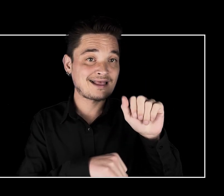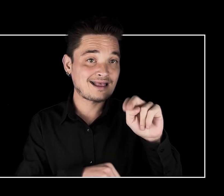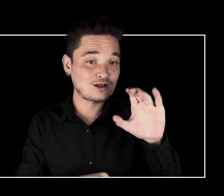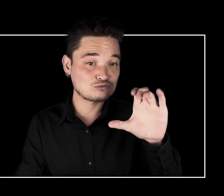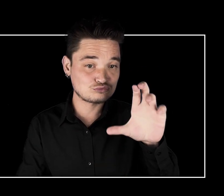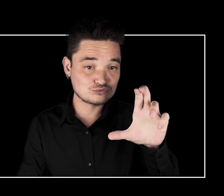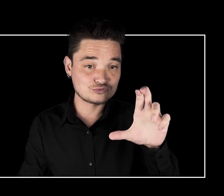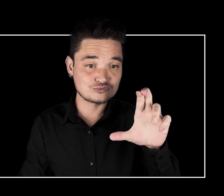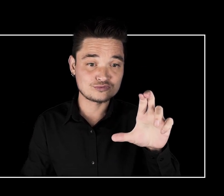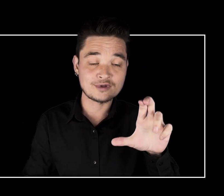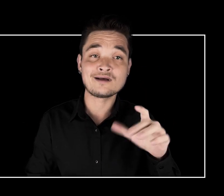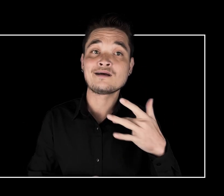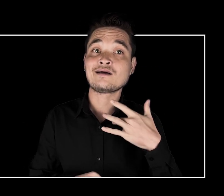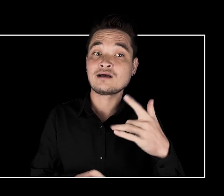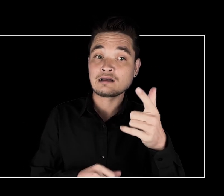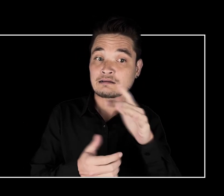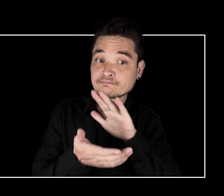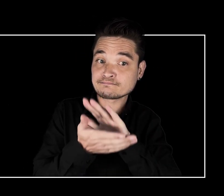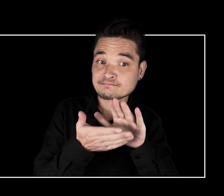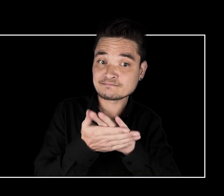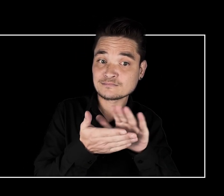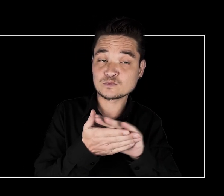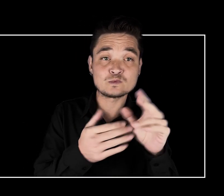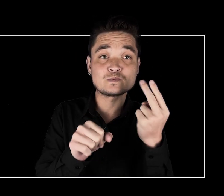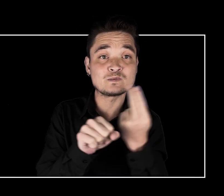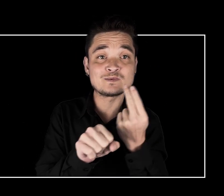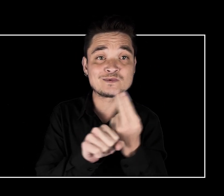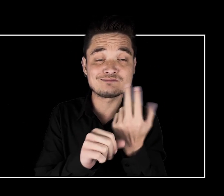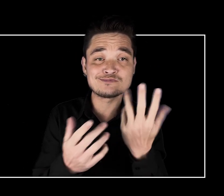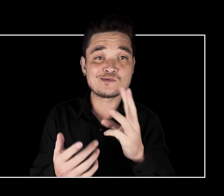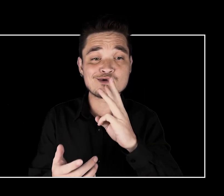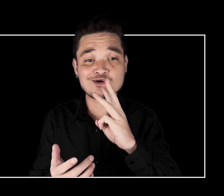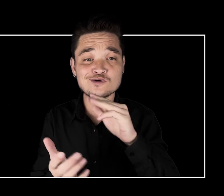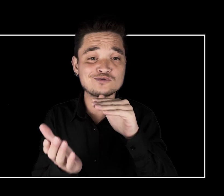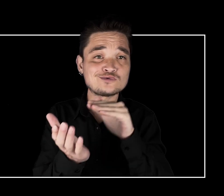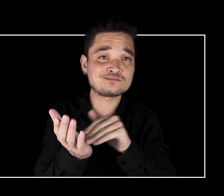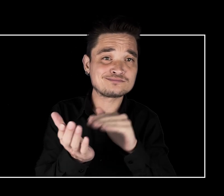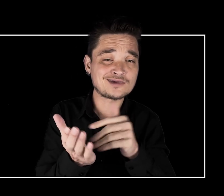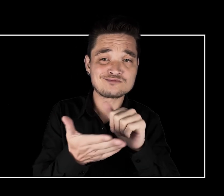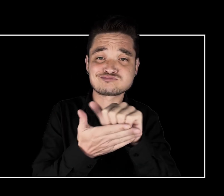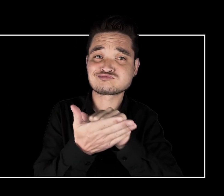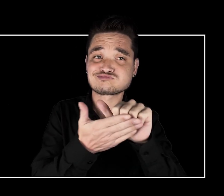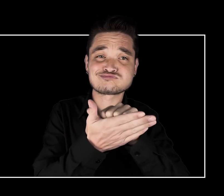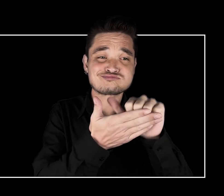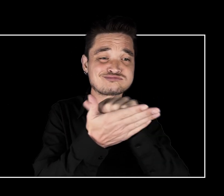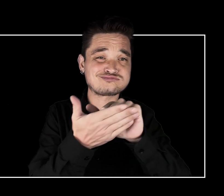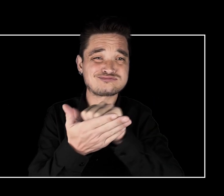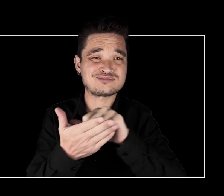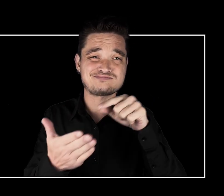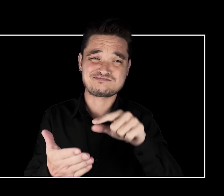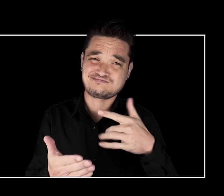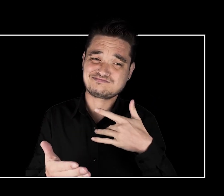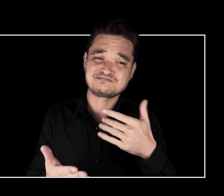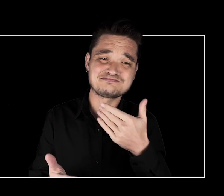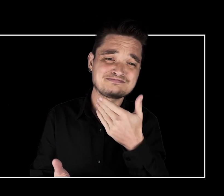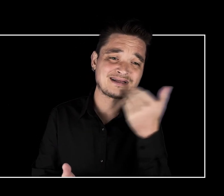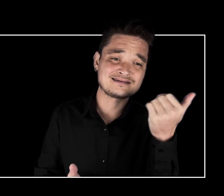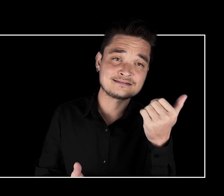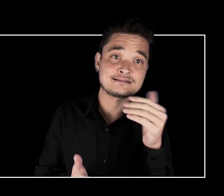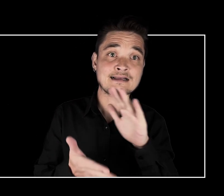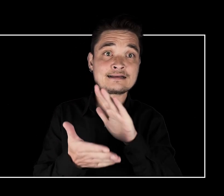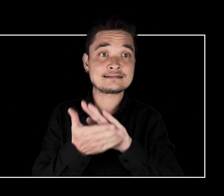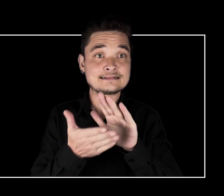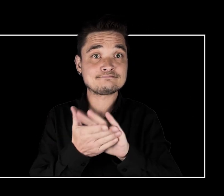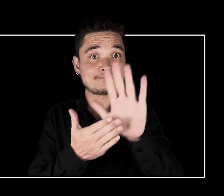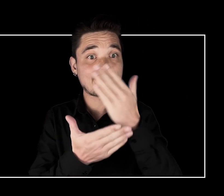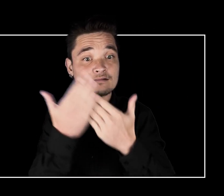Usually cleaning surfaces using water and soap or a cleaner is all you need to do. Cleaning physically